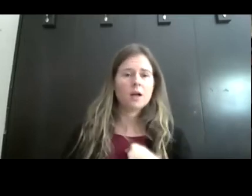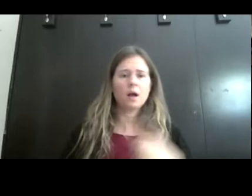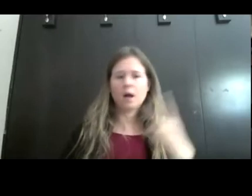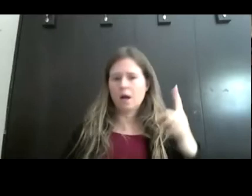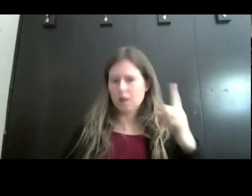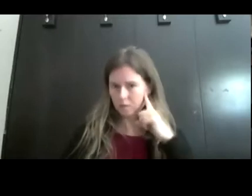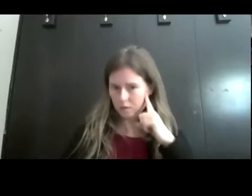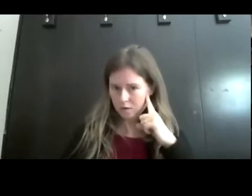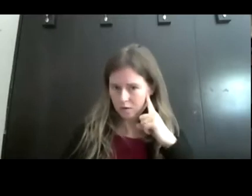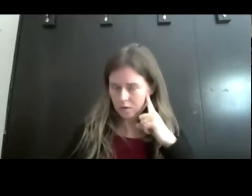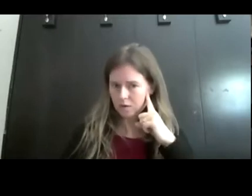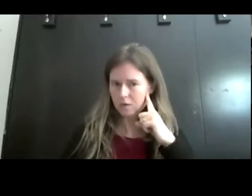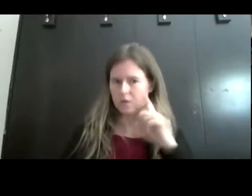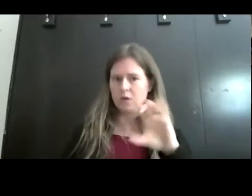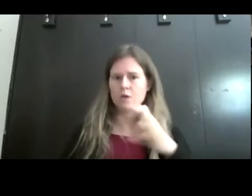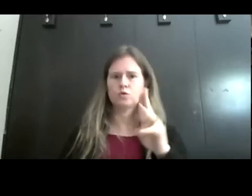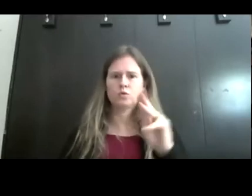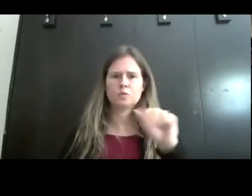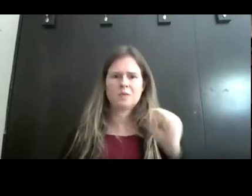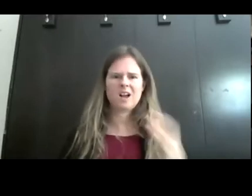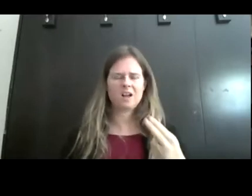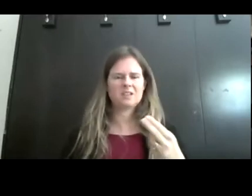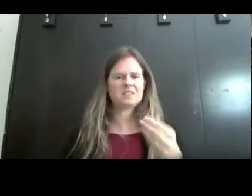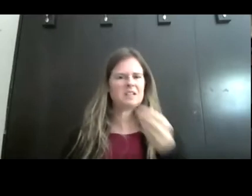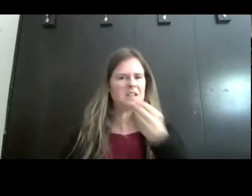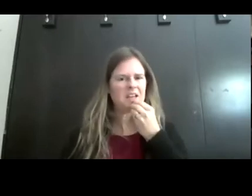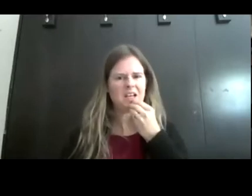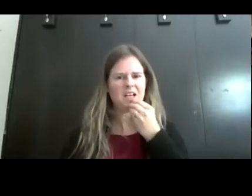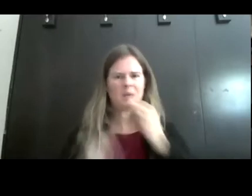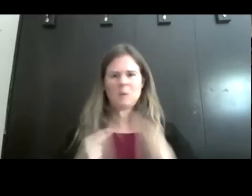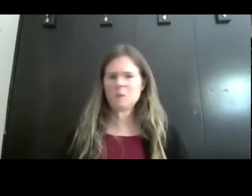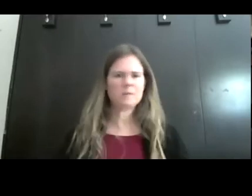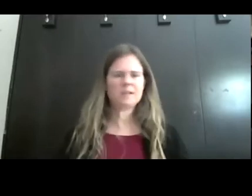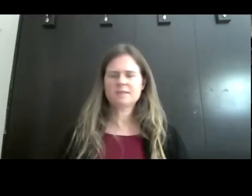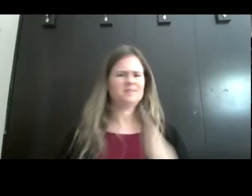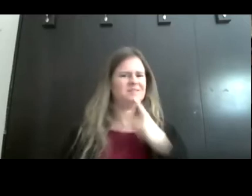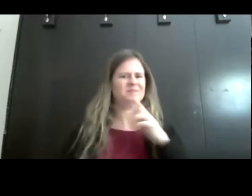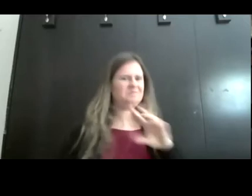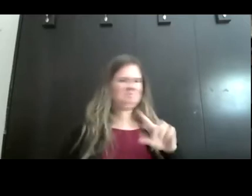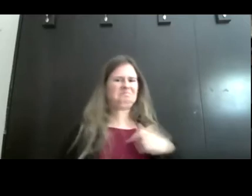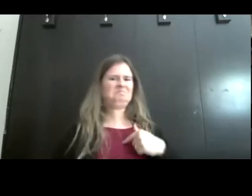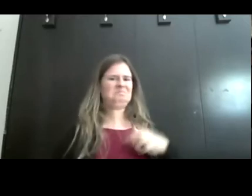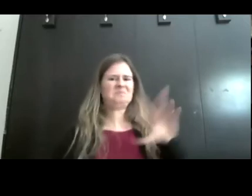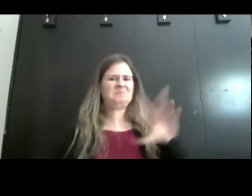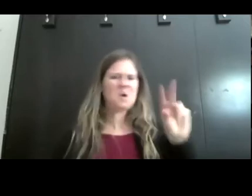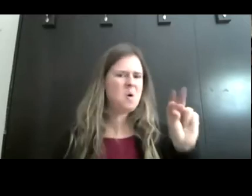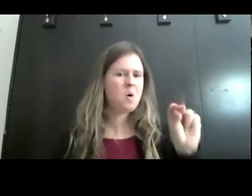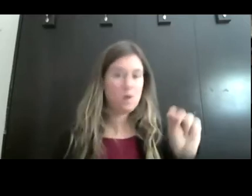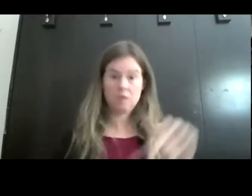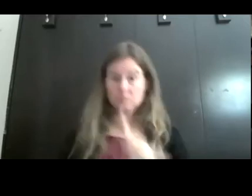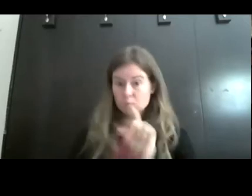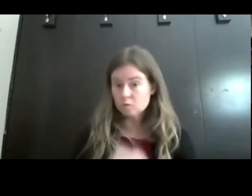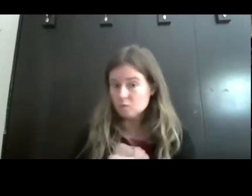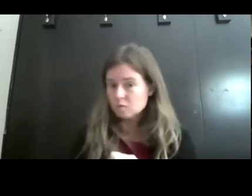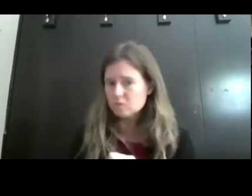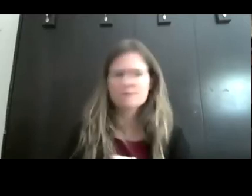Chumash were cannibals. I go, no, we weren't cannibals. He goes, no, you were. I says, no,